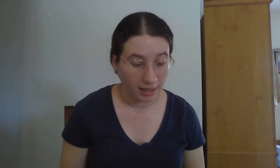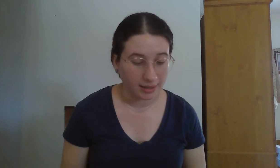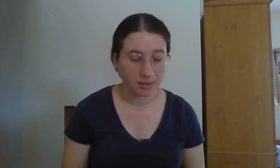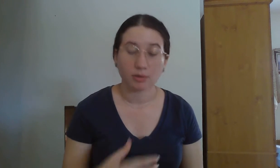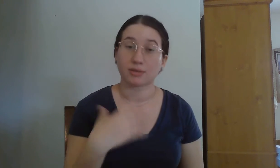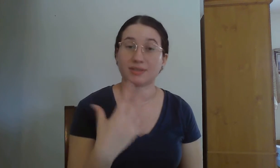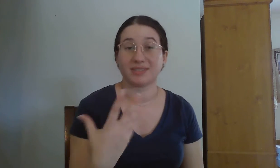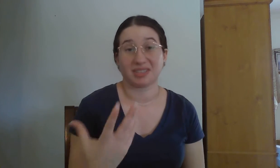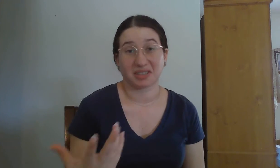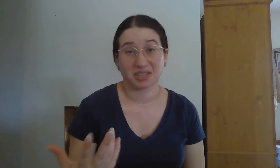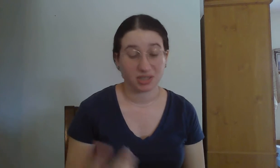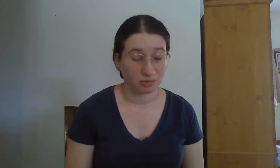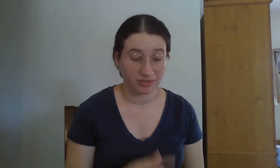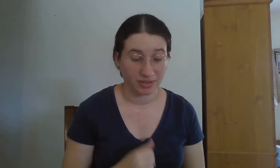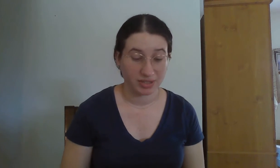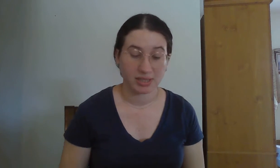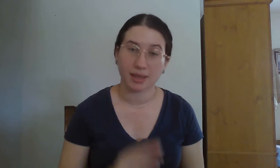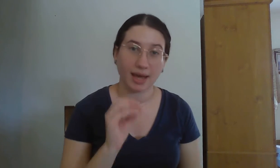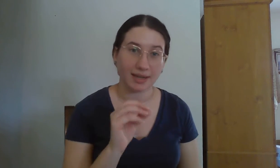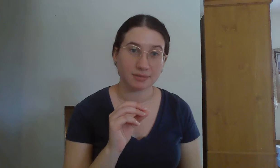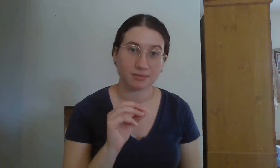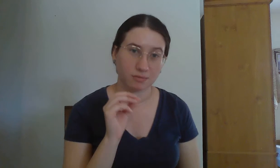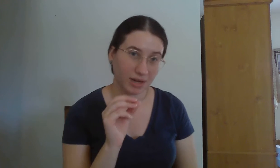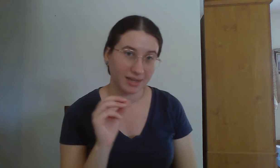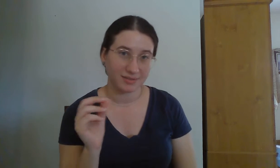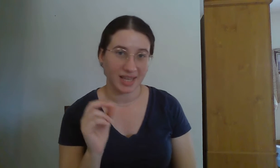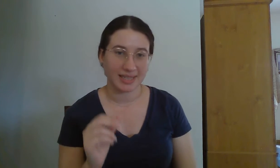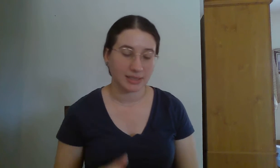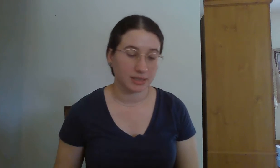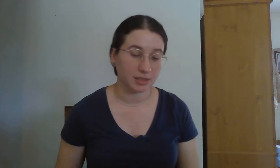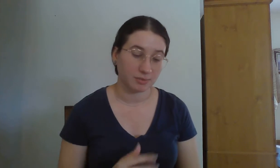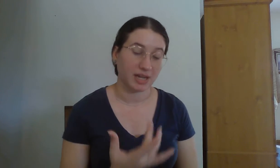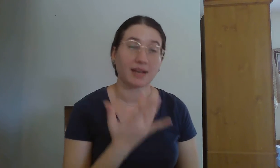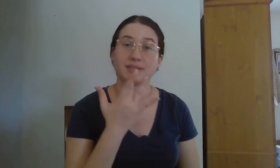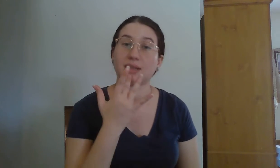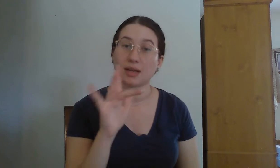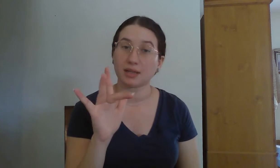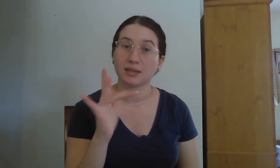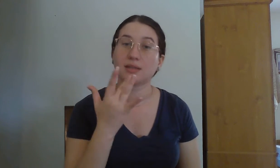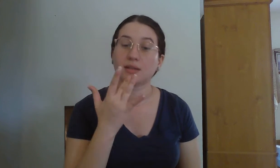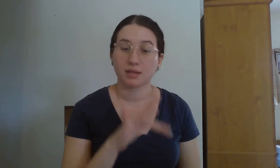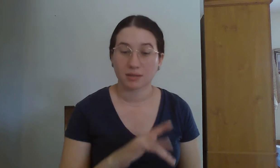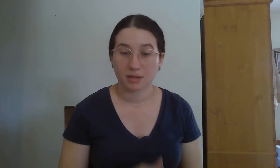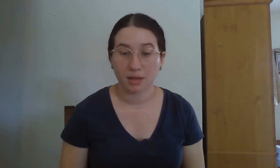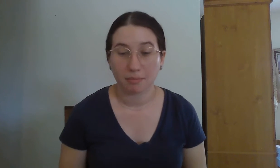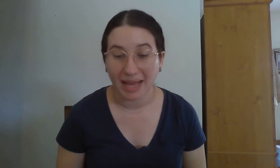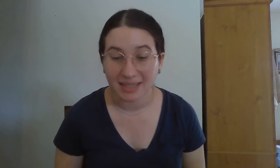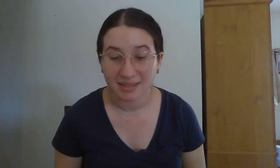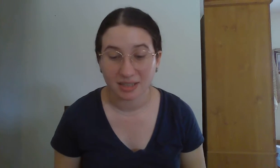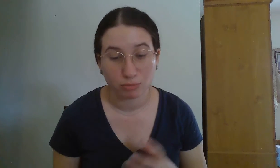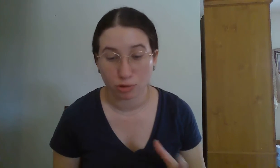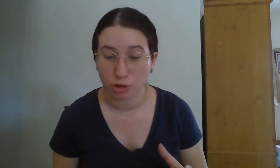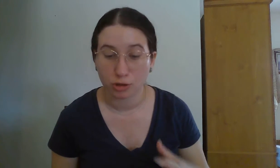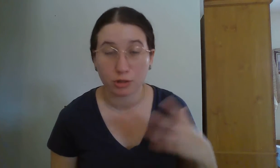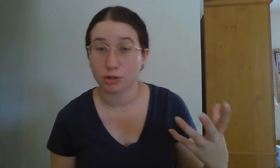lucky, or even delicious, which I've never seen that way of signing delicious, but I have seen lucky. Magazine, brochure,